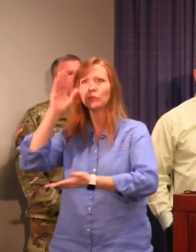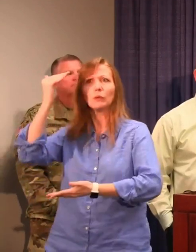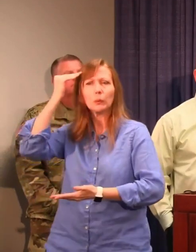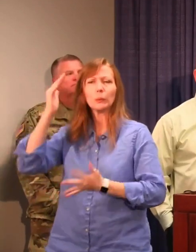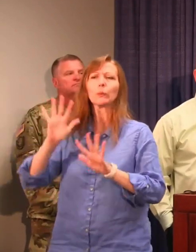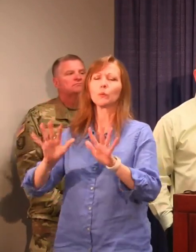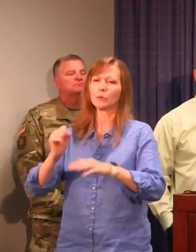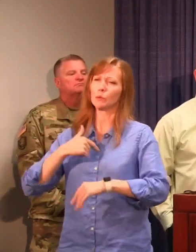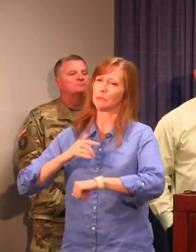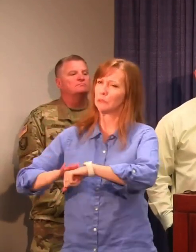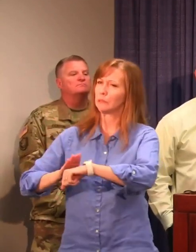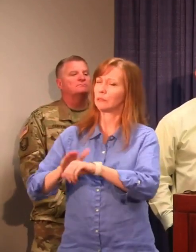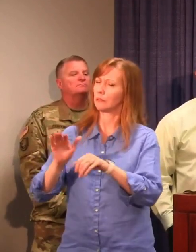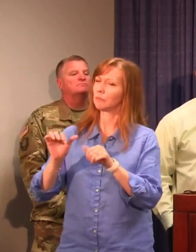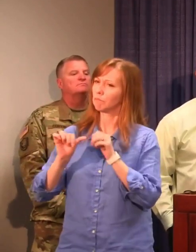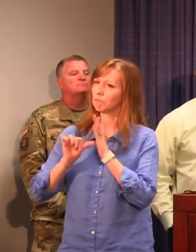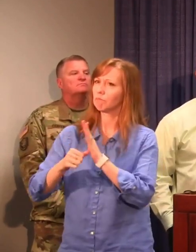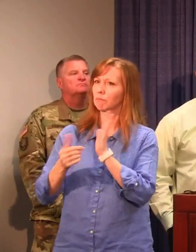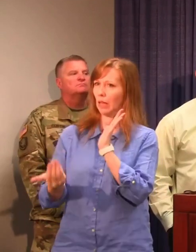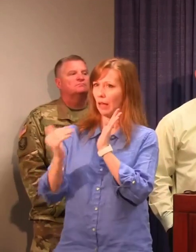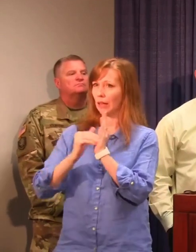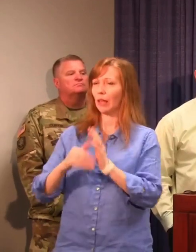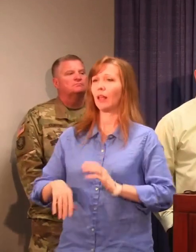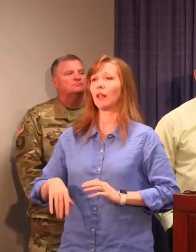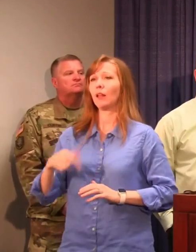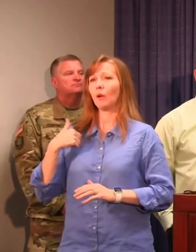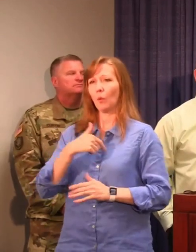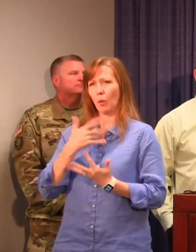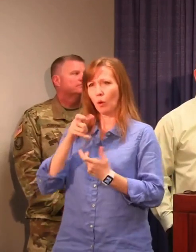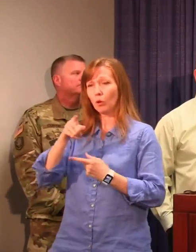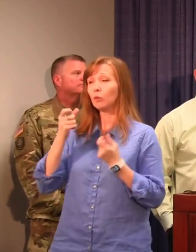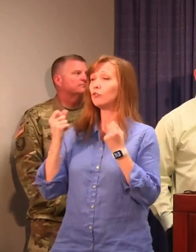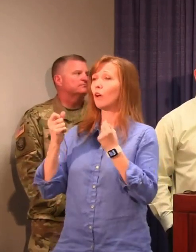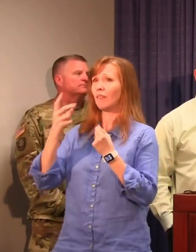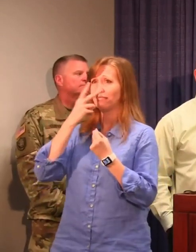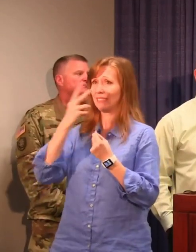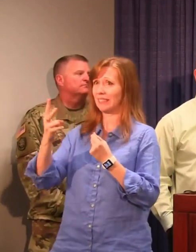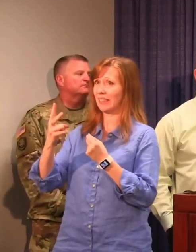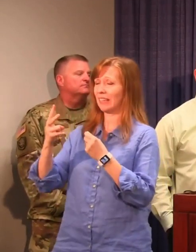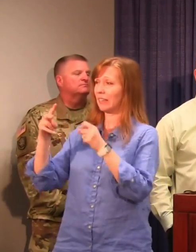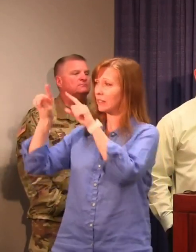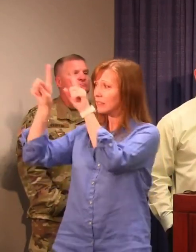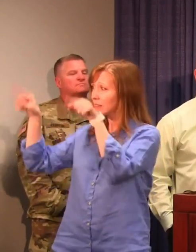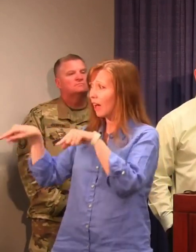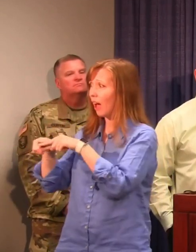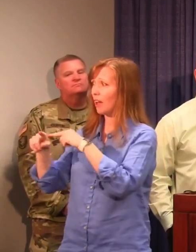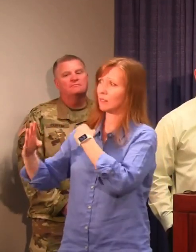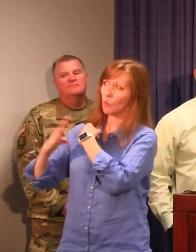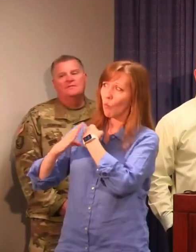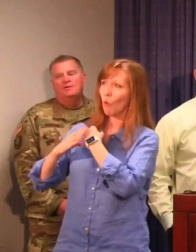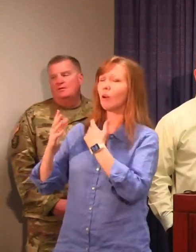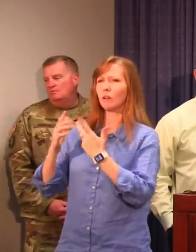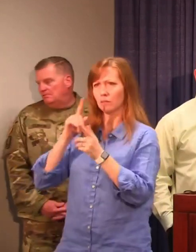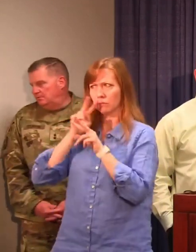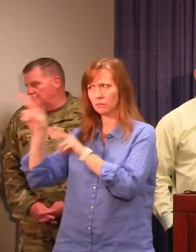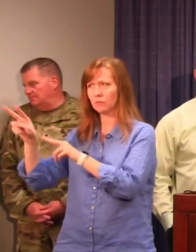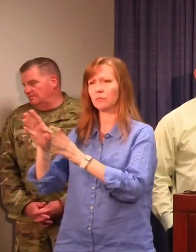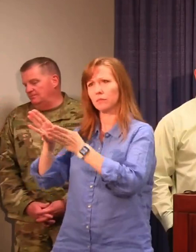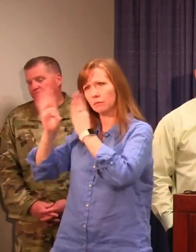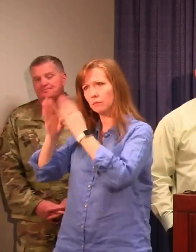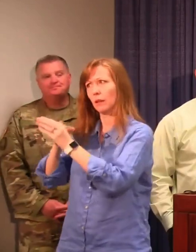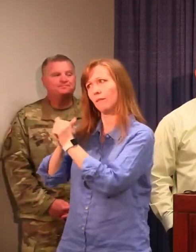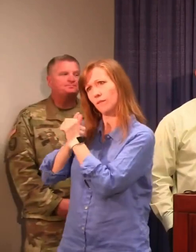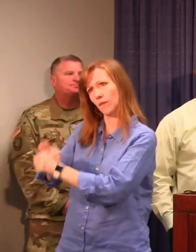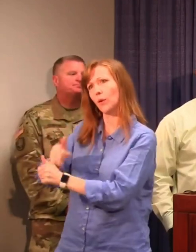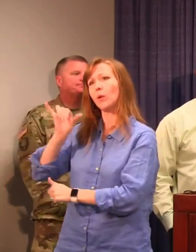travel signs, and when we open a road, give us time to make sure that it's safe and we've removed all the debris in case there are downed wires or